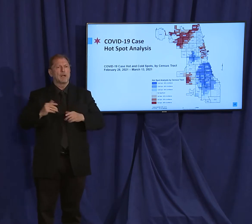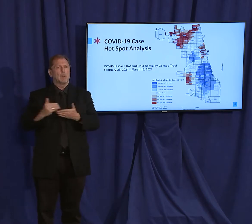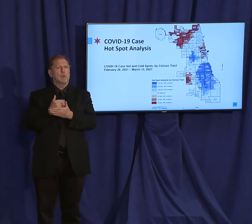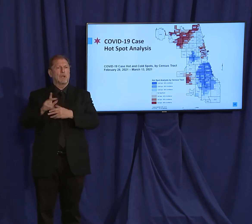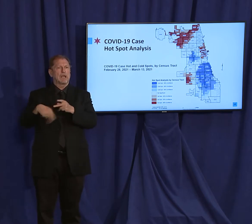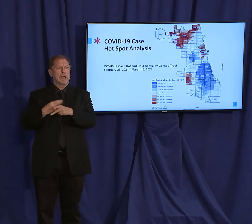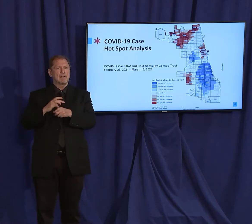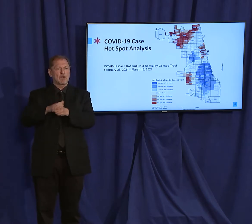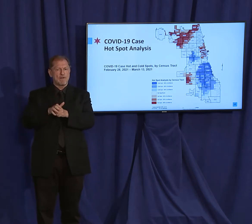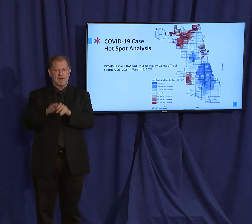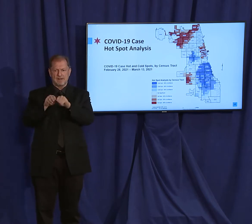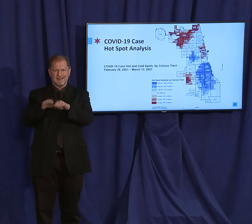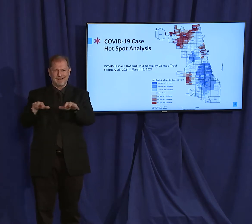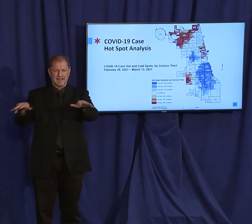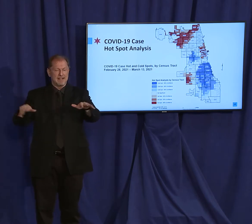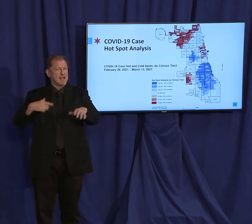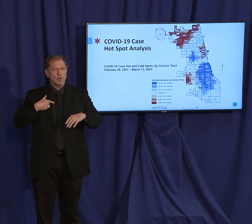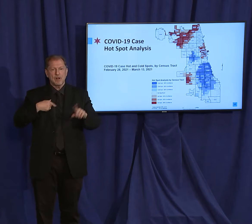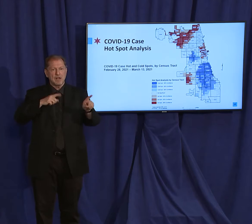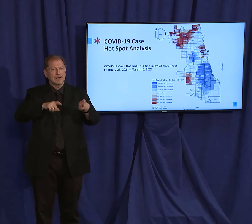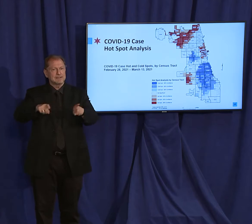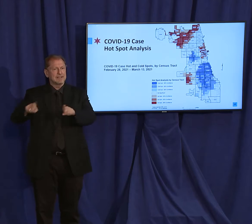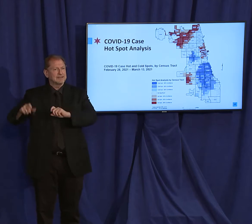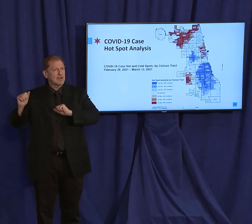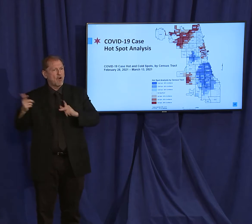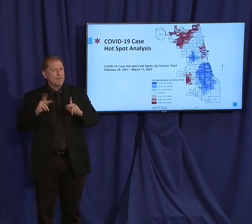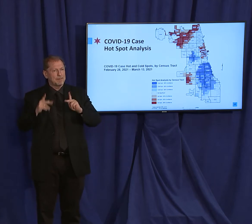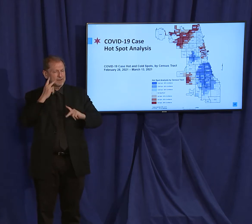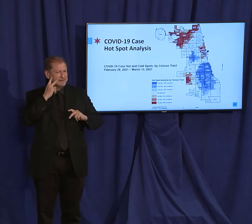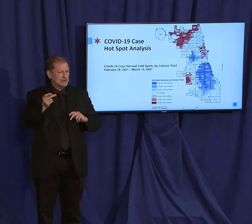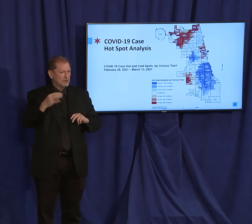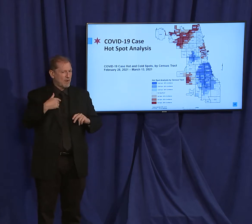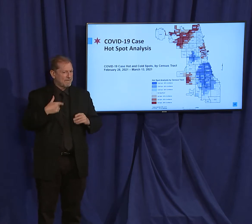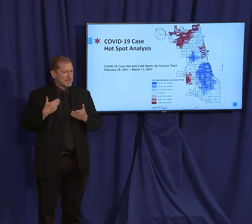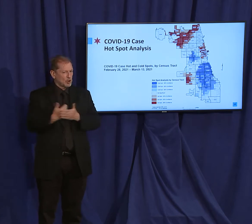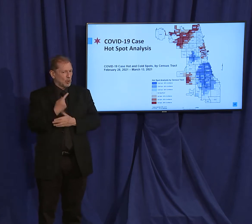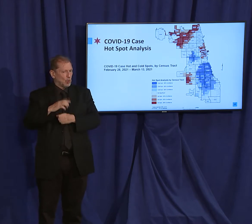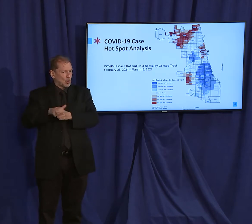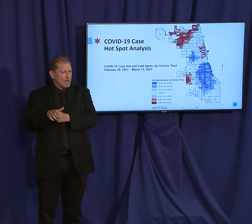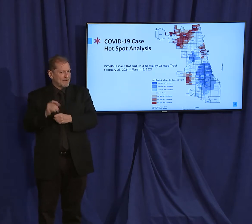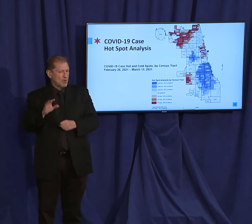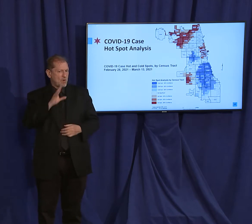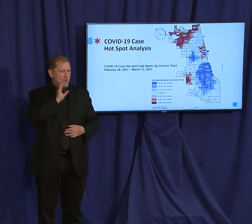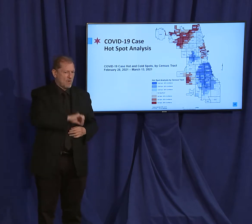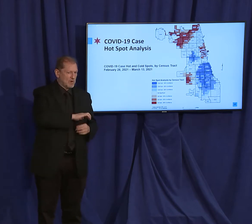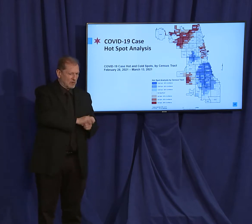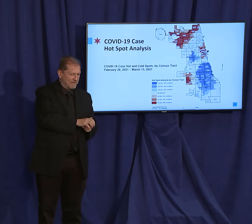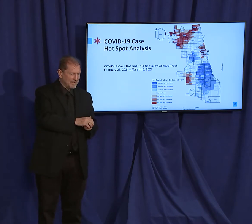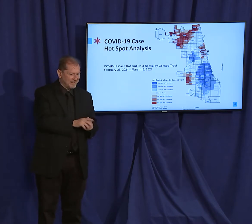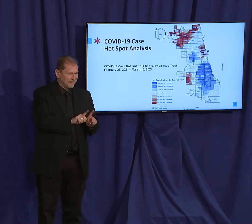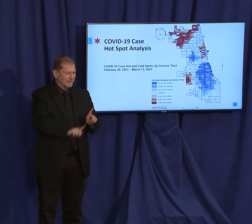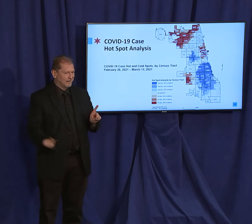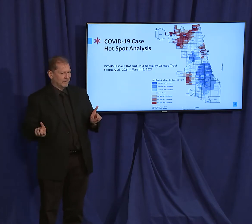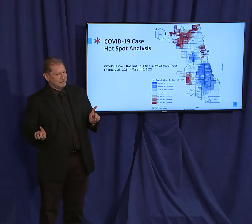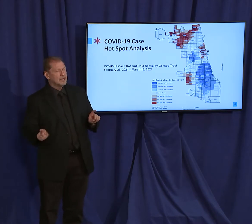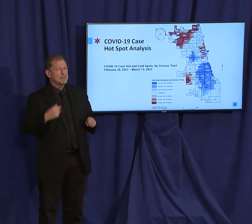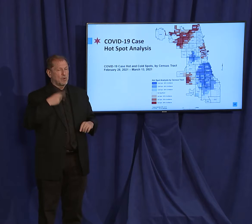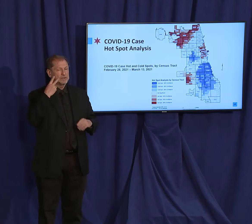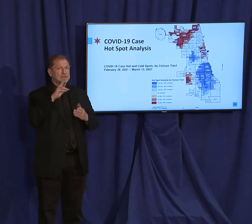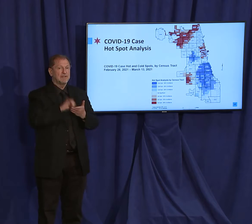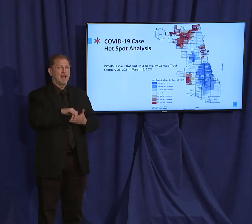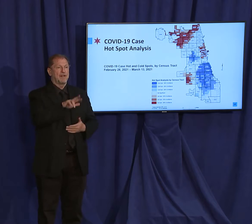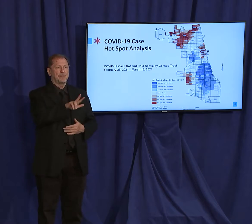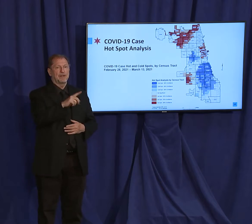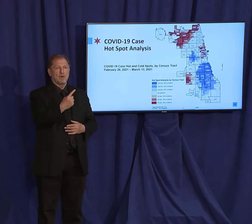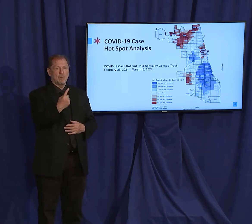testing every person who gets COVID for those variants, but we absolutely are seeing again that B117 variant that